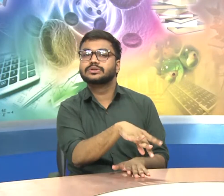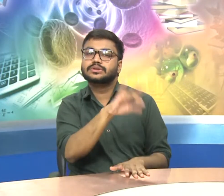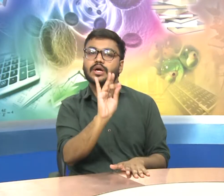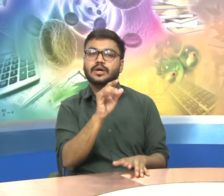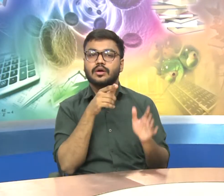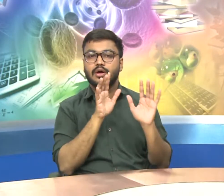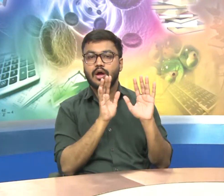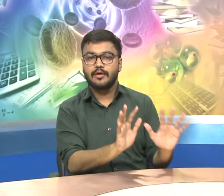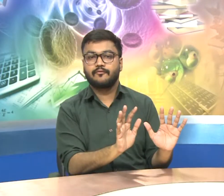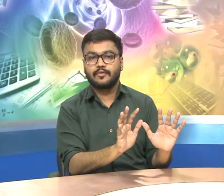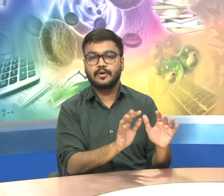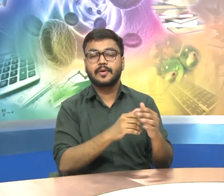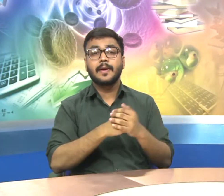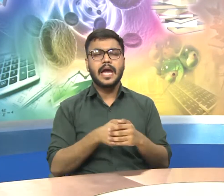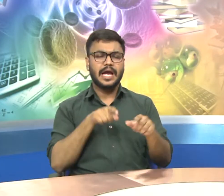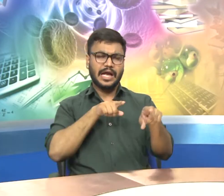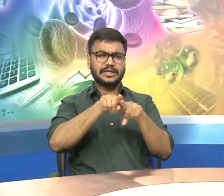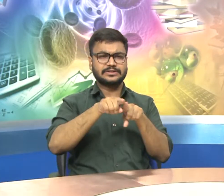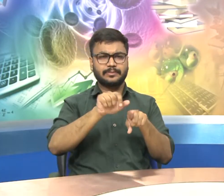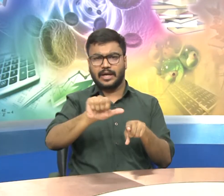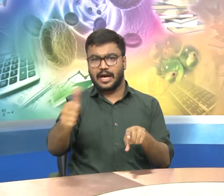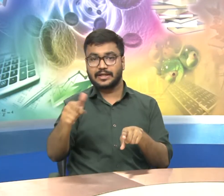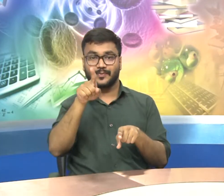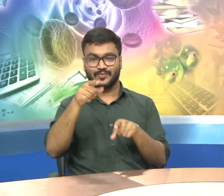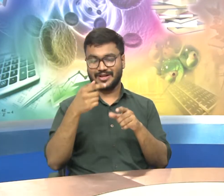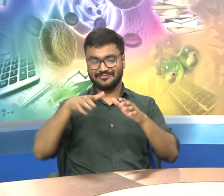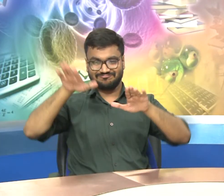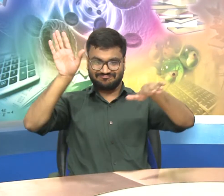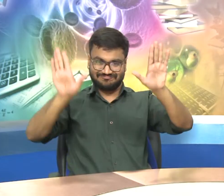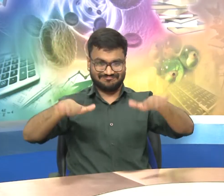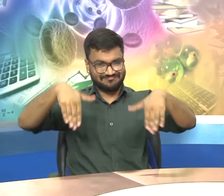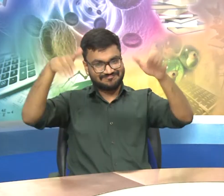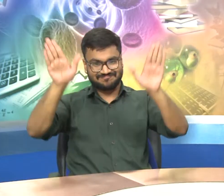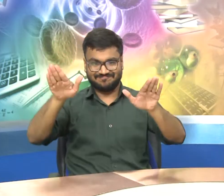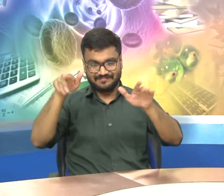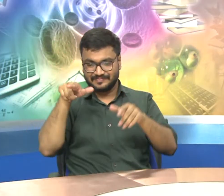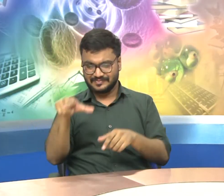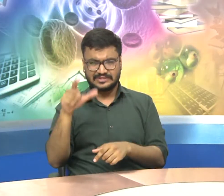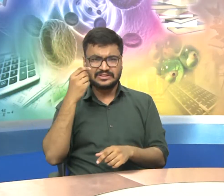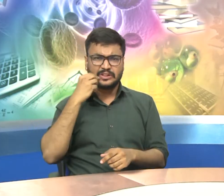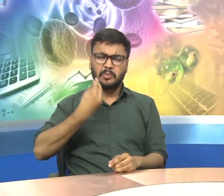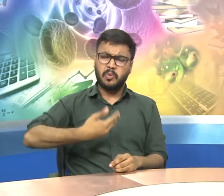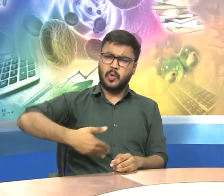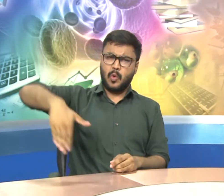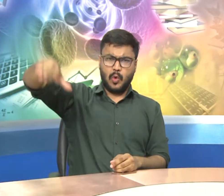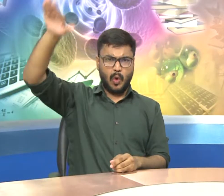And also evolution happens through natural selection.